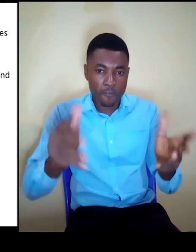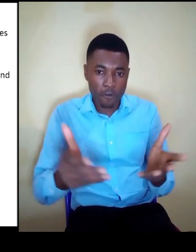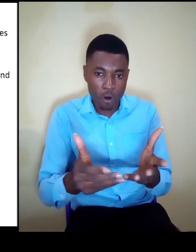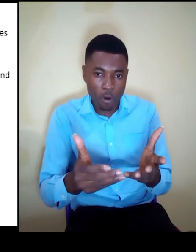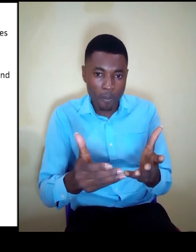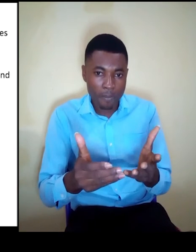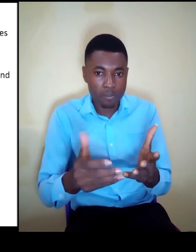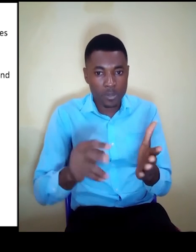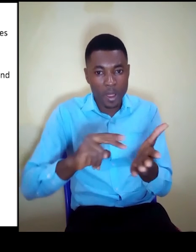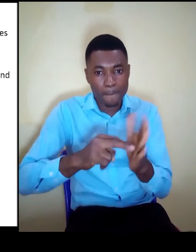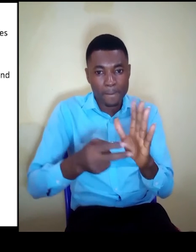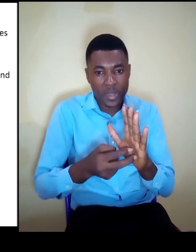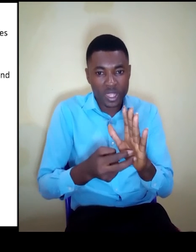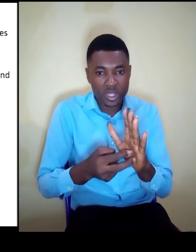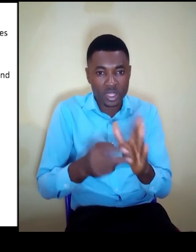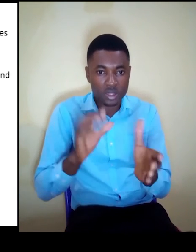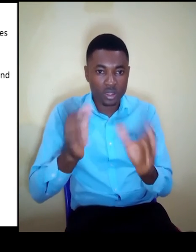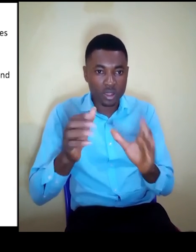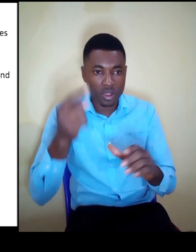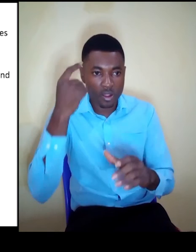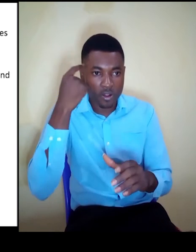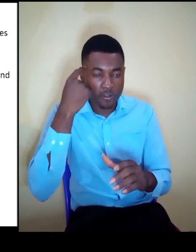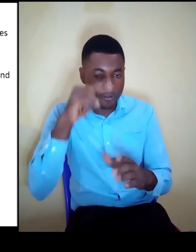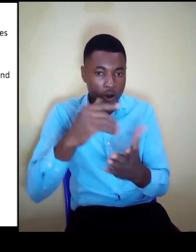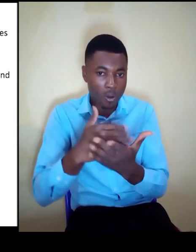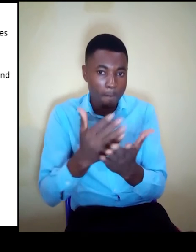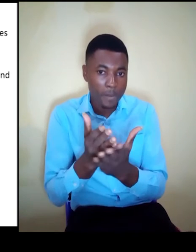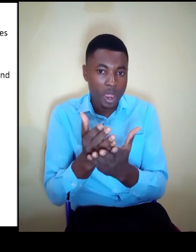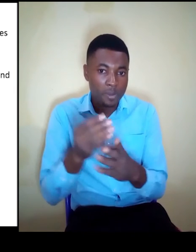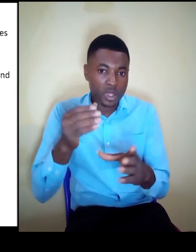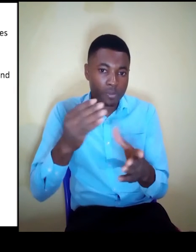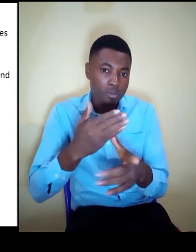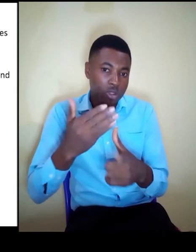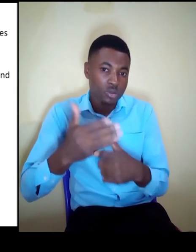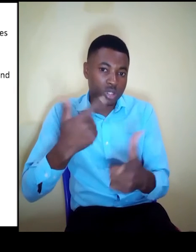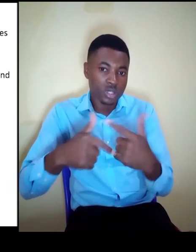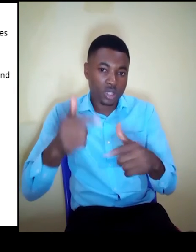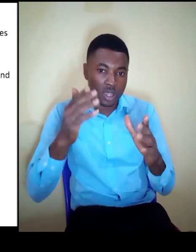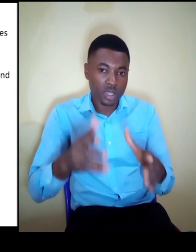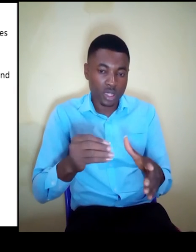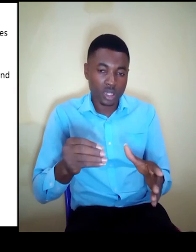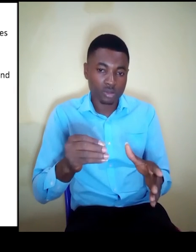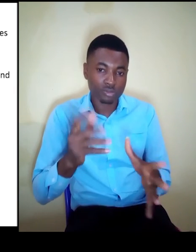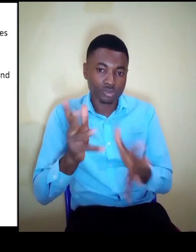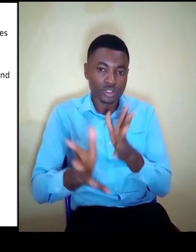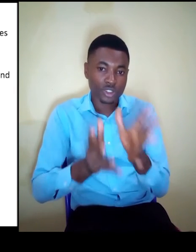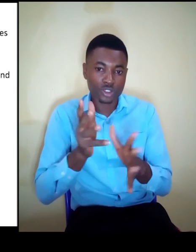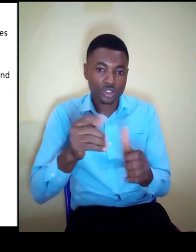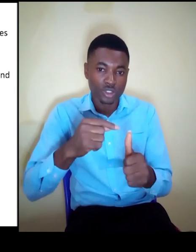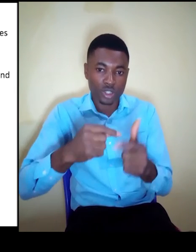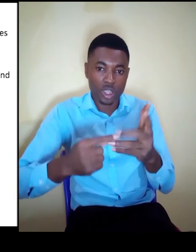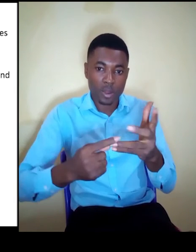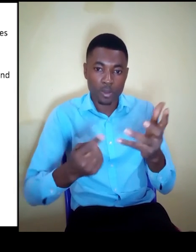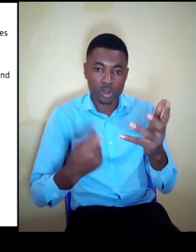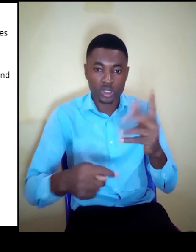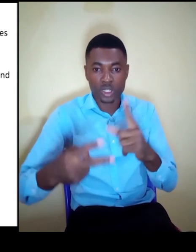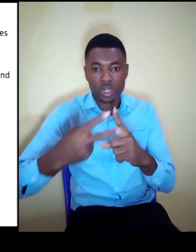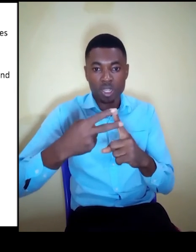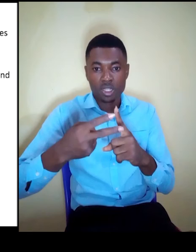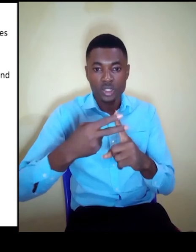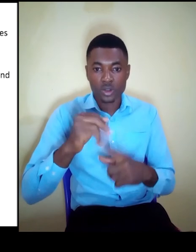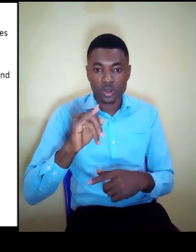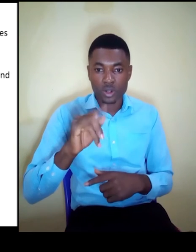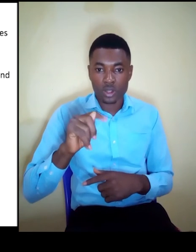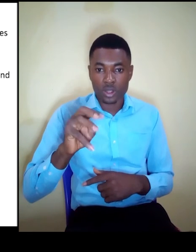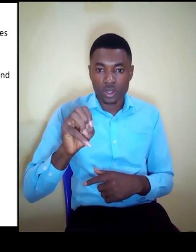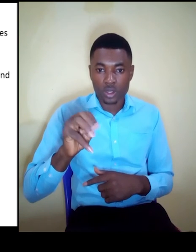meaning mappings between the signers and the gestures among the lexical items. We've seen that there are